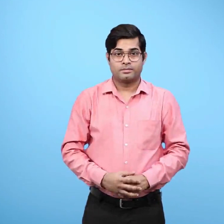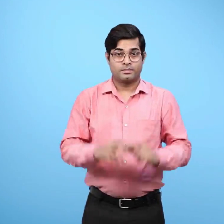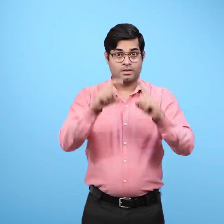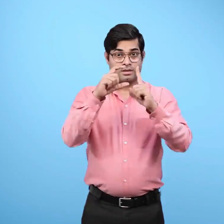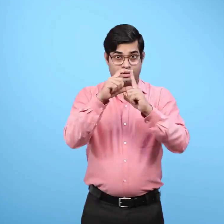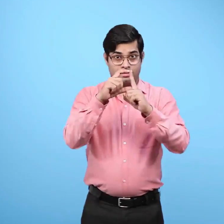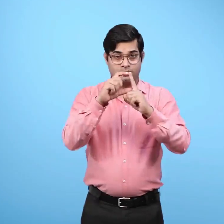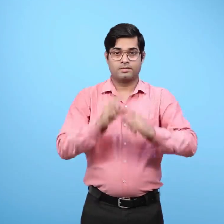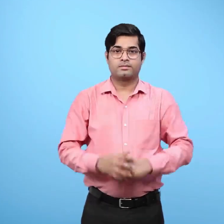D.